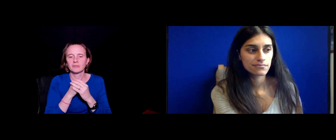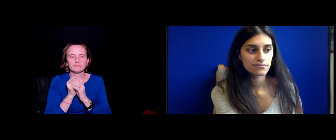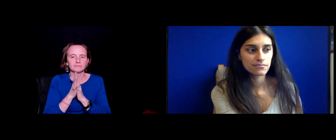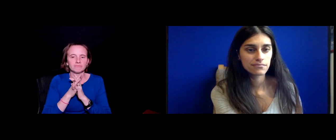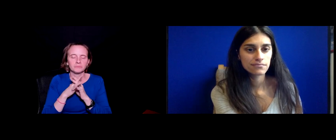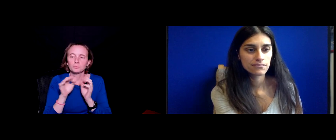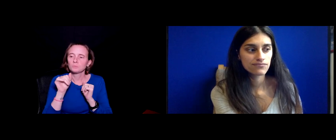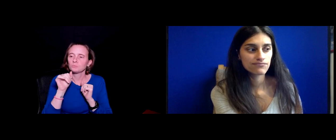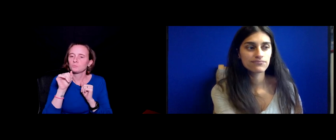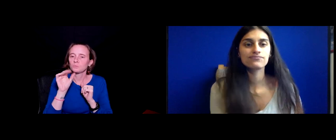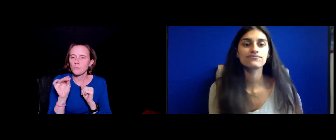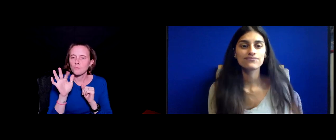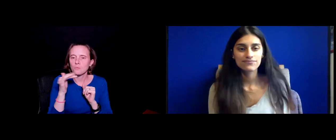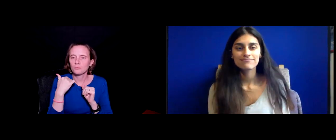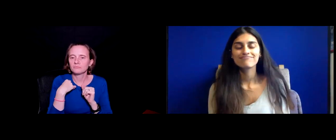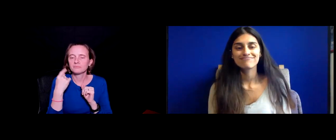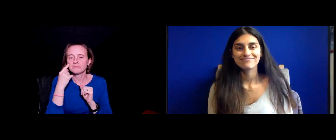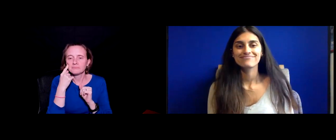goal.